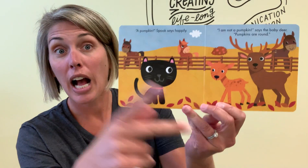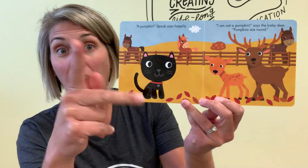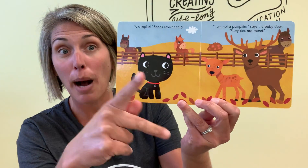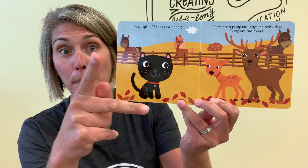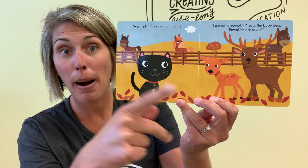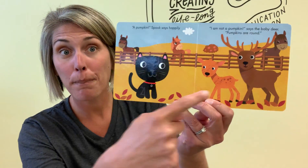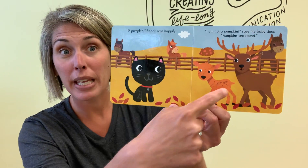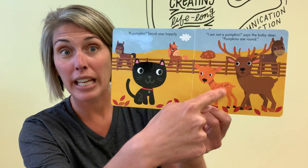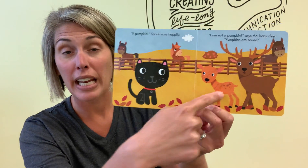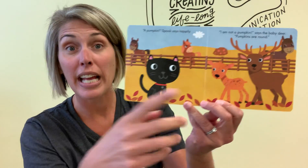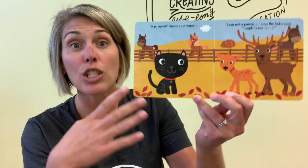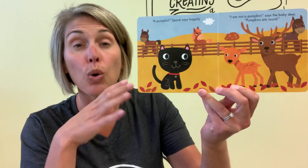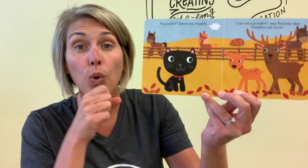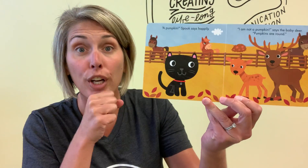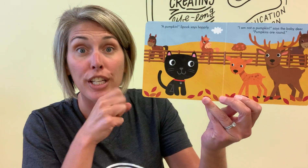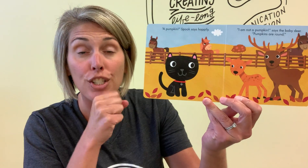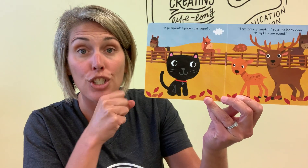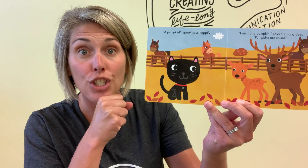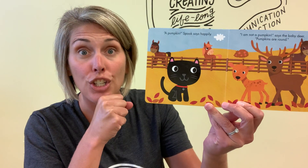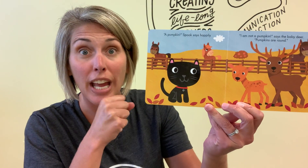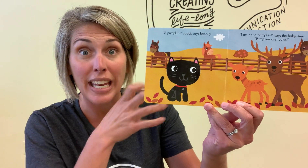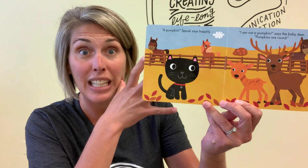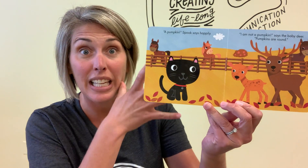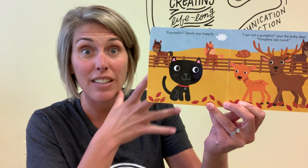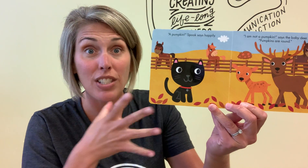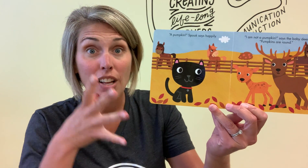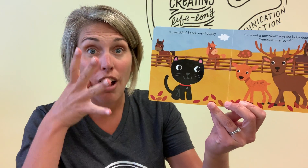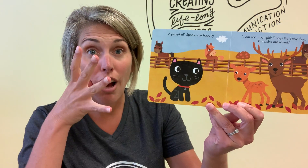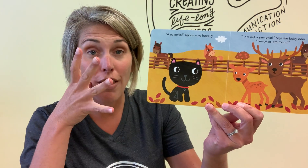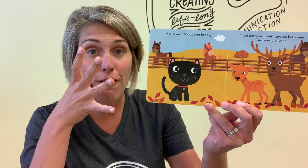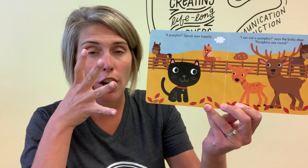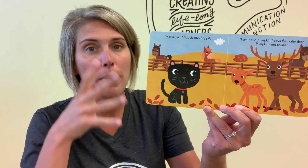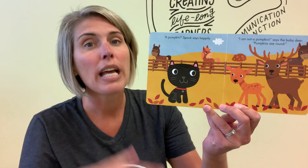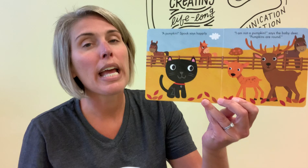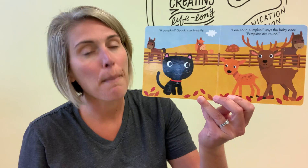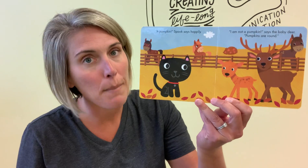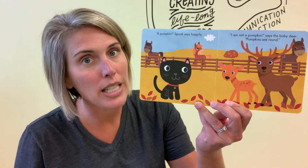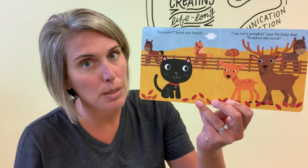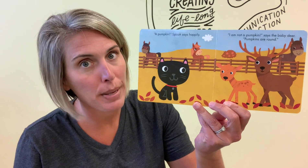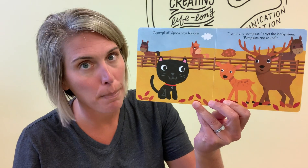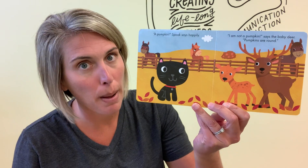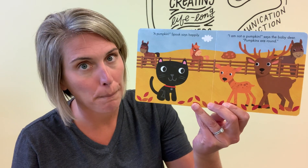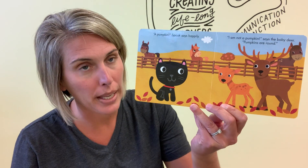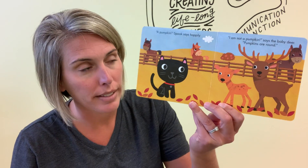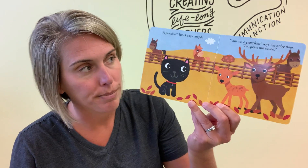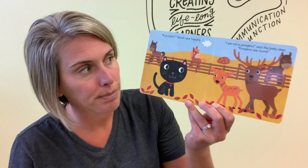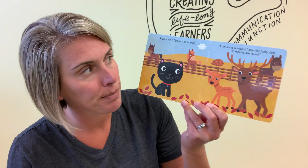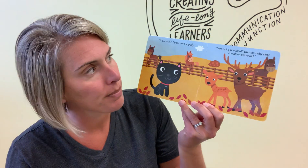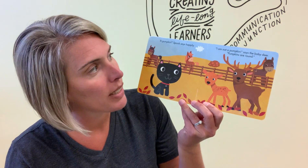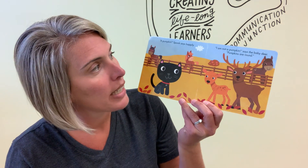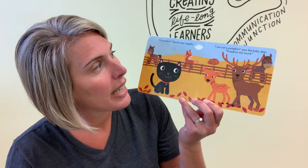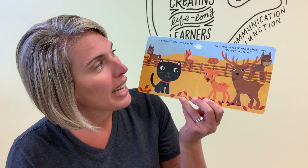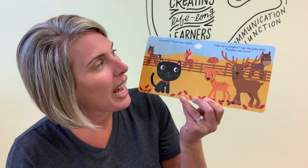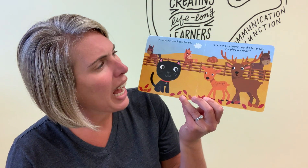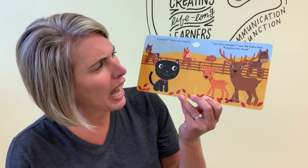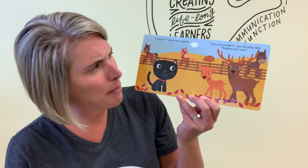a pumpkin. It's orange and it lives on the farm. It must be a pumpkin. I'm not